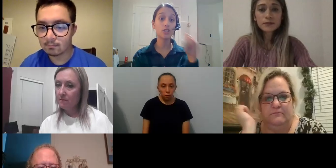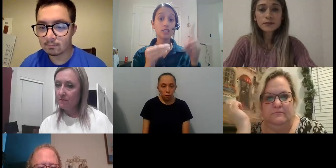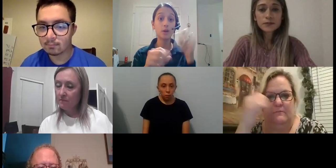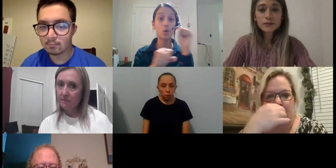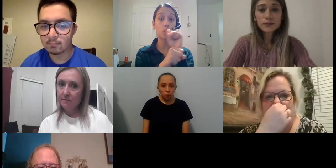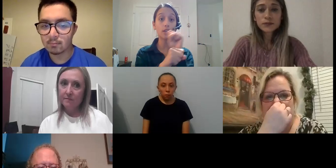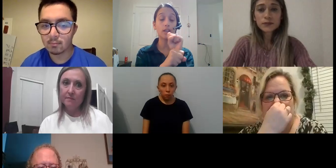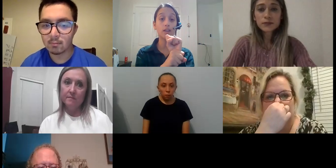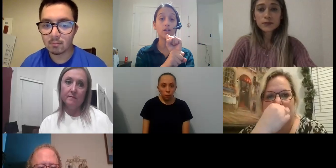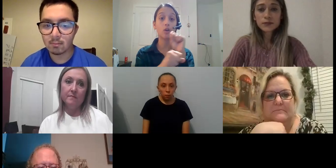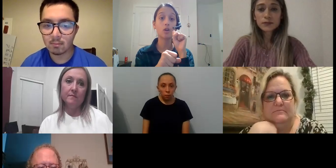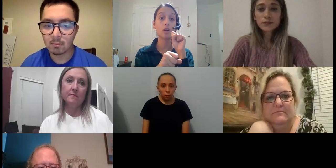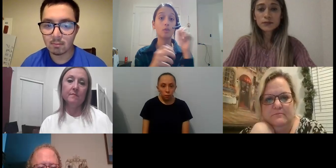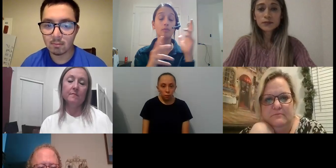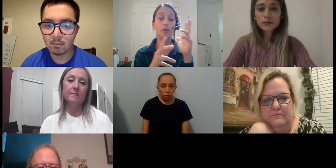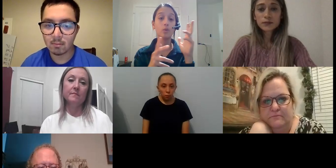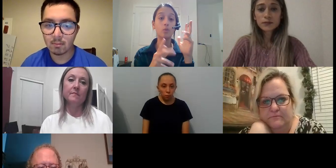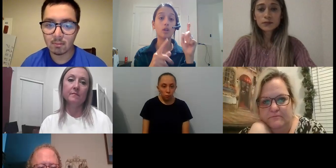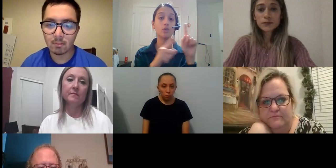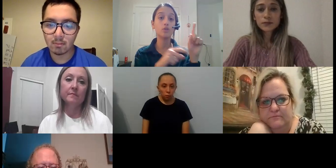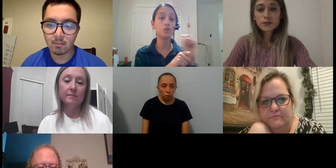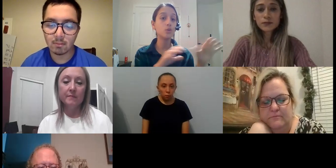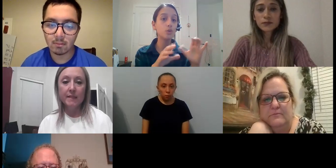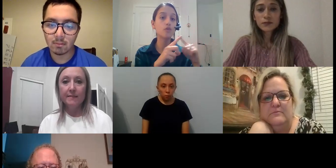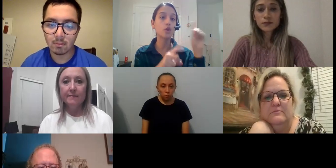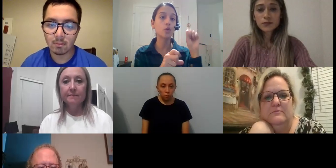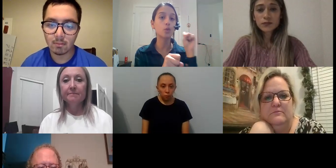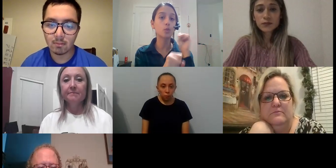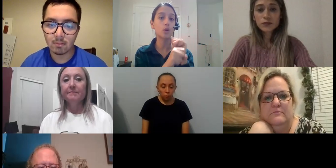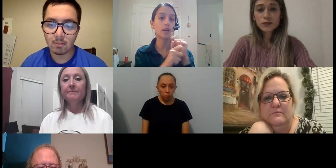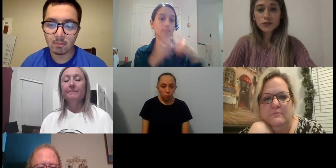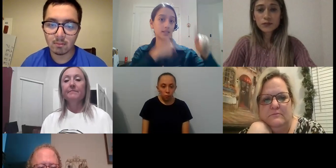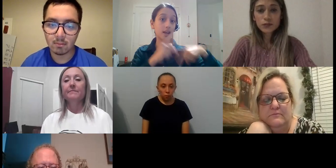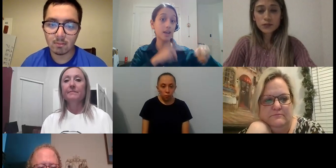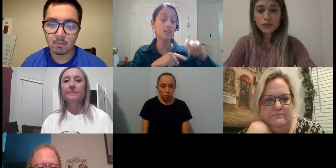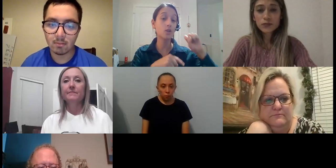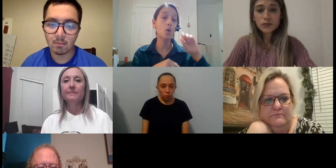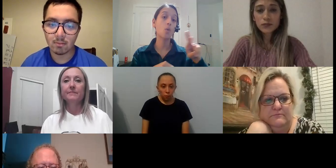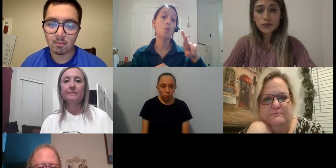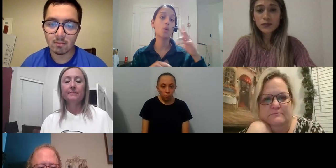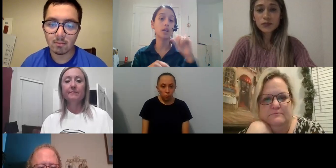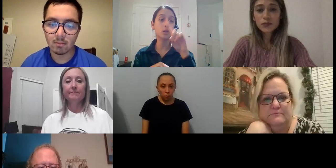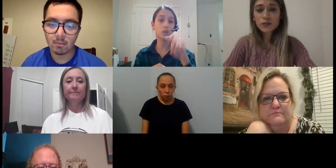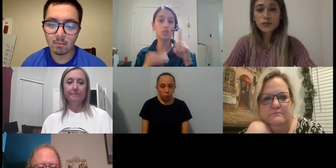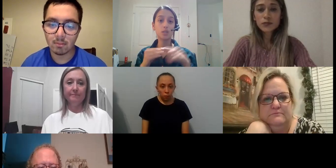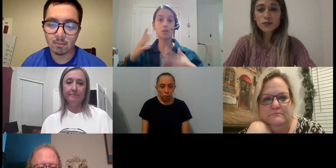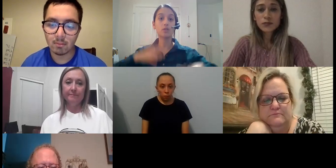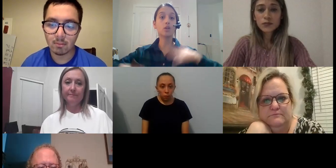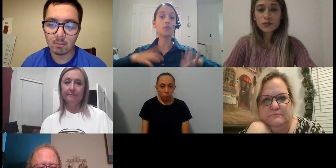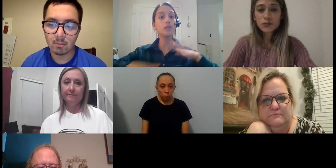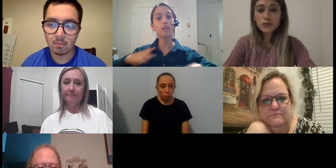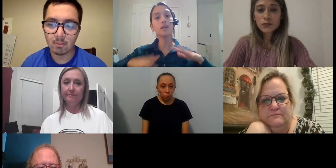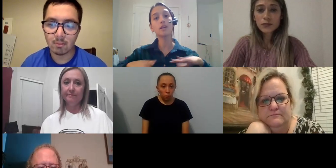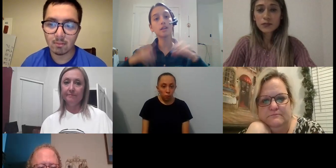Any questions about working or what you do for work and the signs, or any questions about